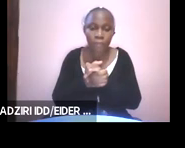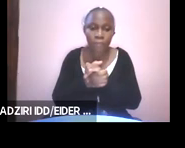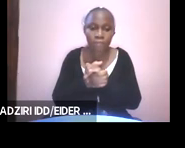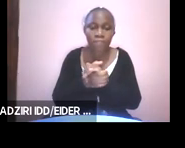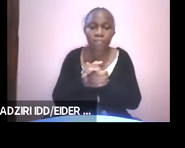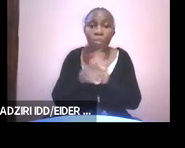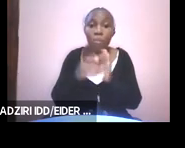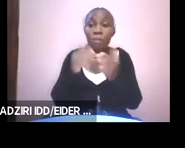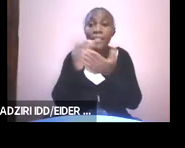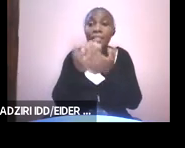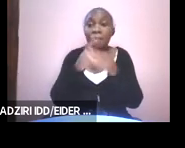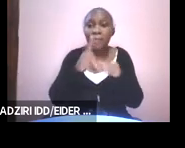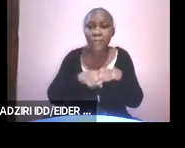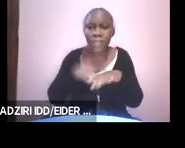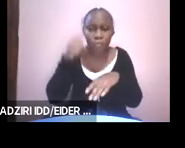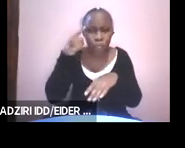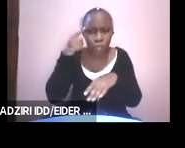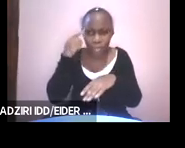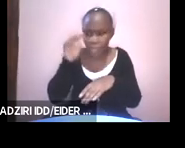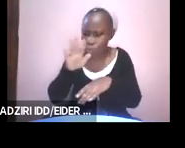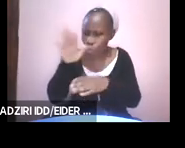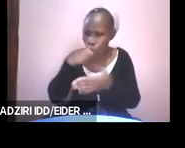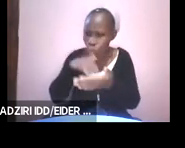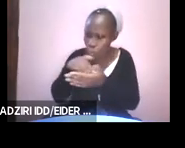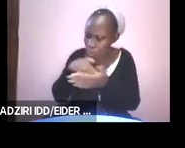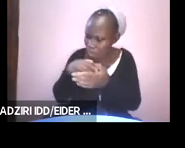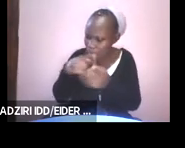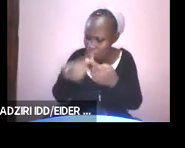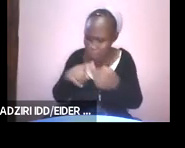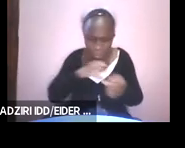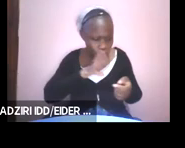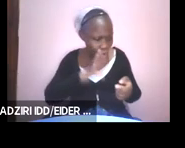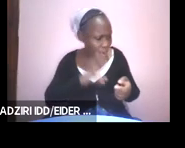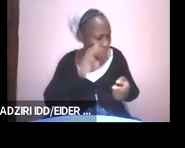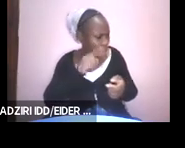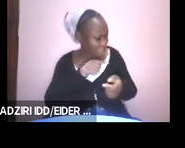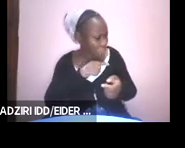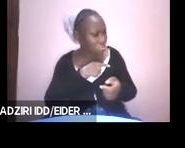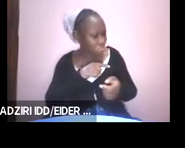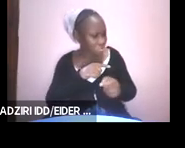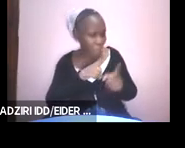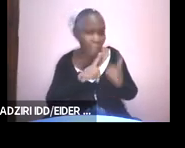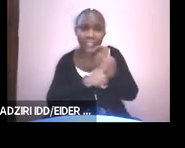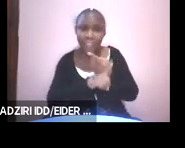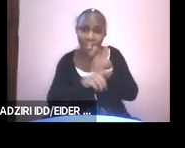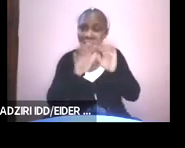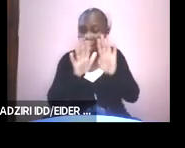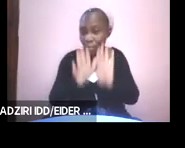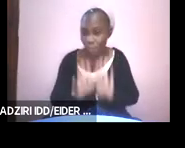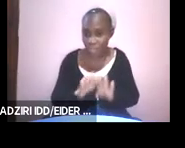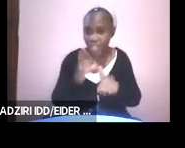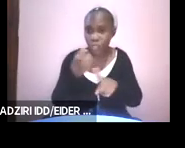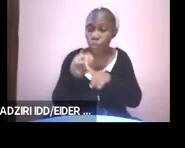maybe in your view, the authors could have also addressed on top of all these important points to kind of lay